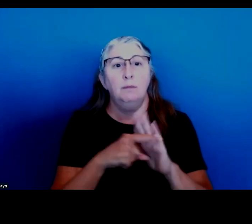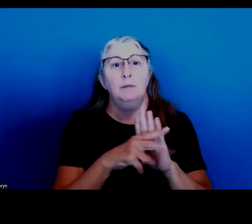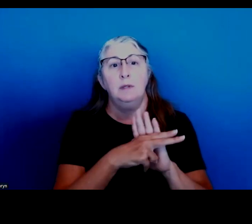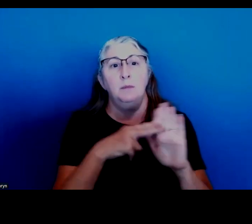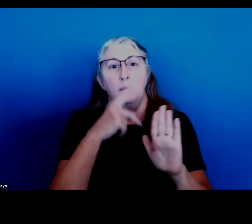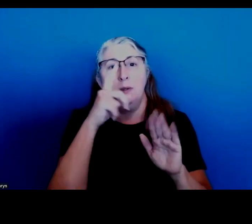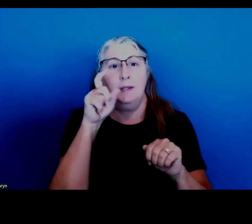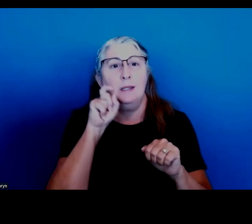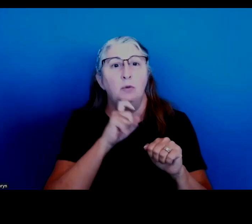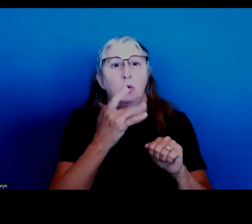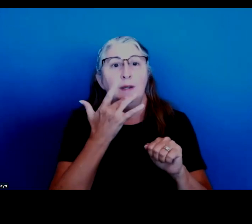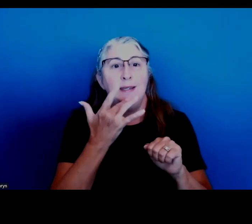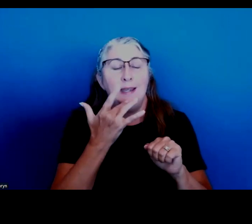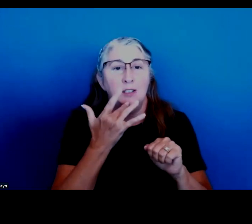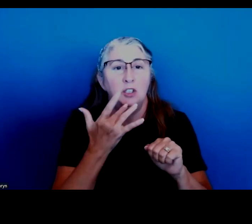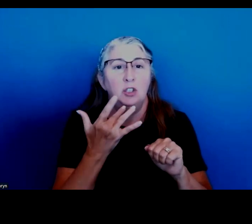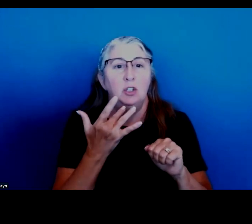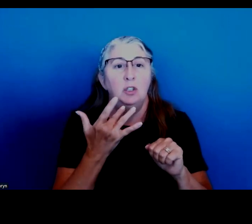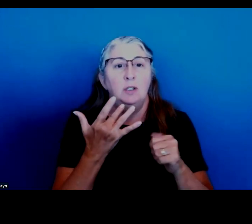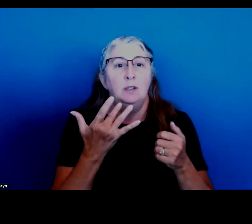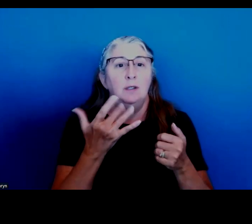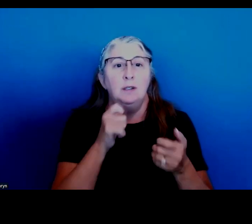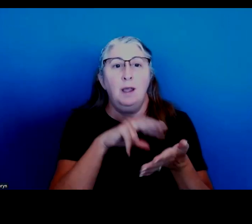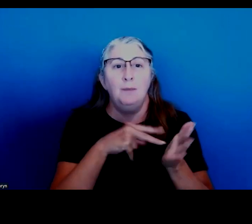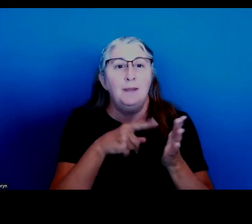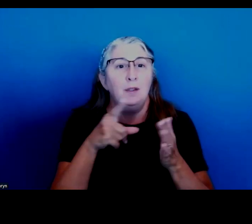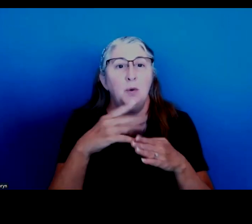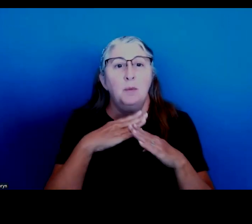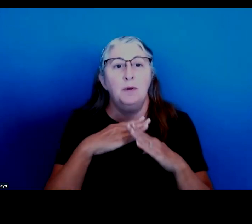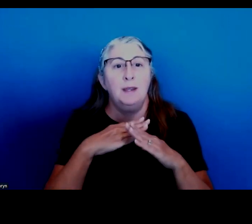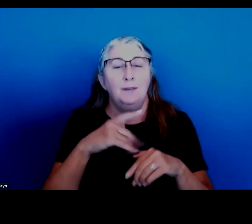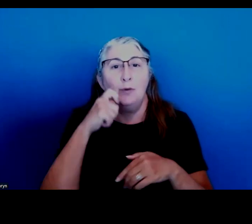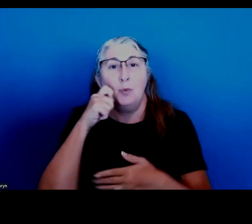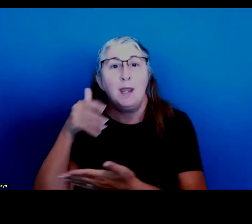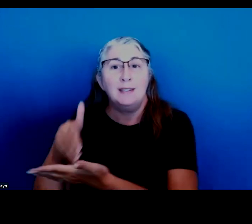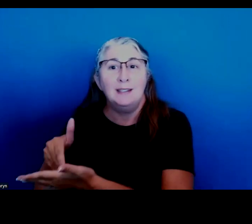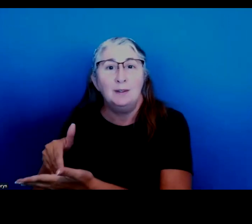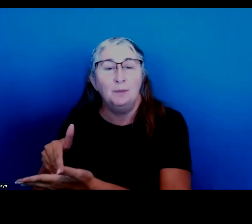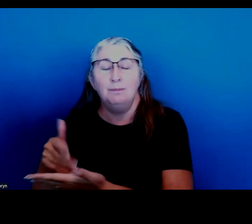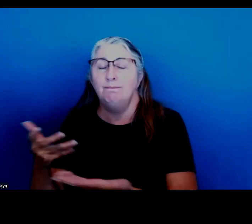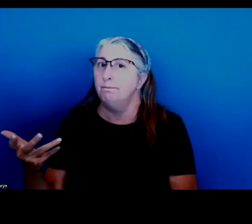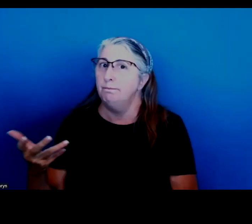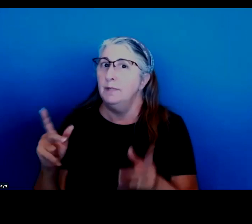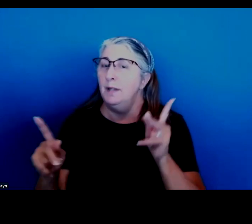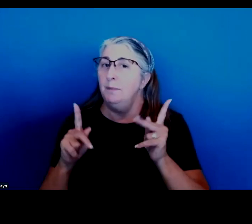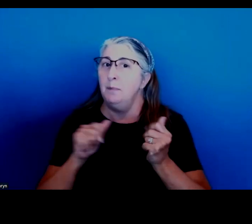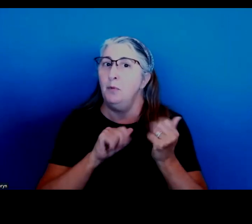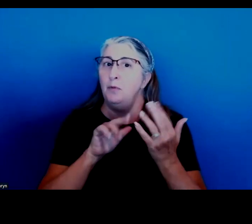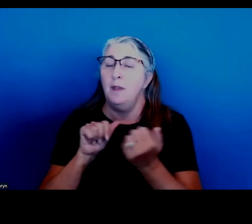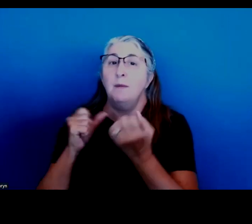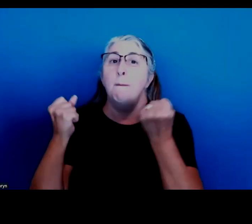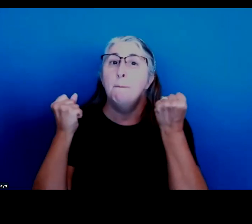sexual orientation, that you are protected from racism. People who face multiple forms